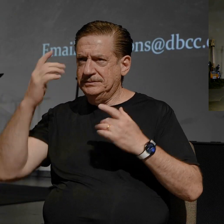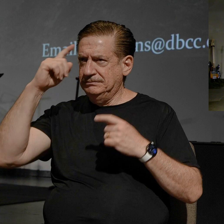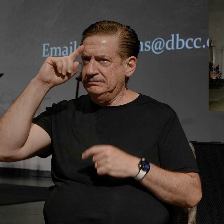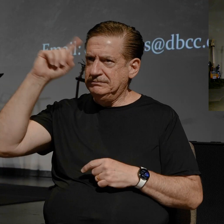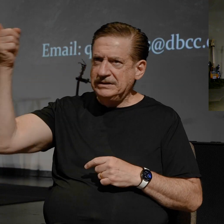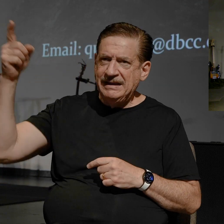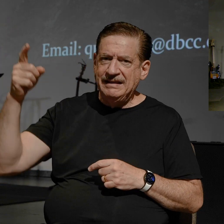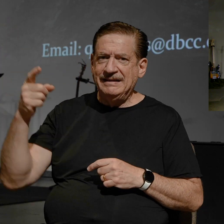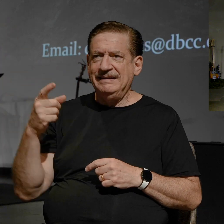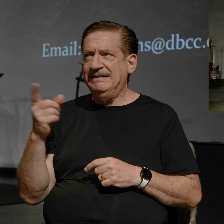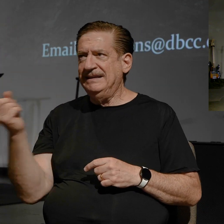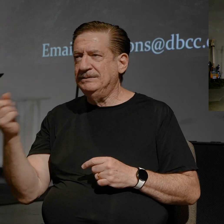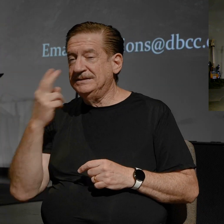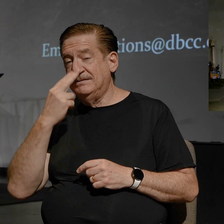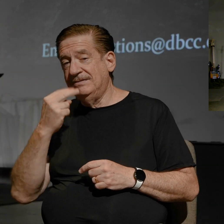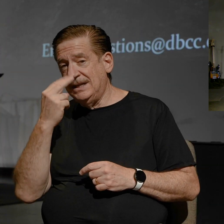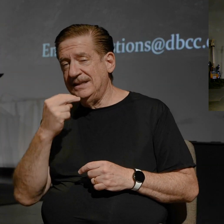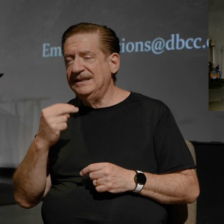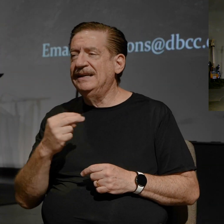brilliant. He was funny.